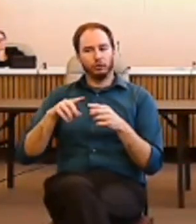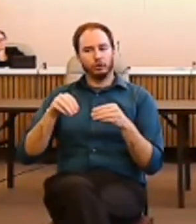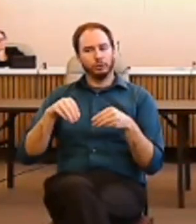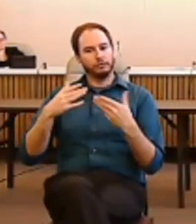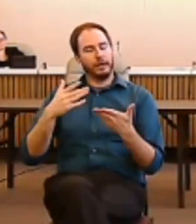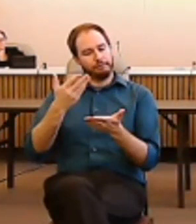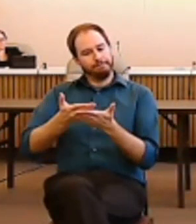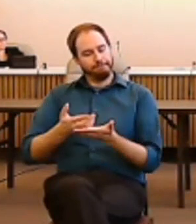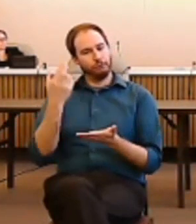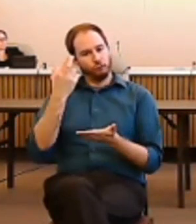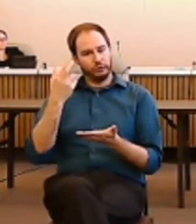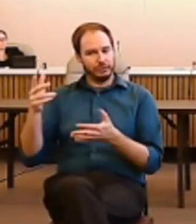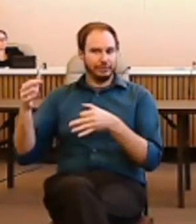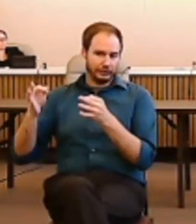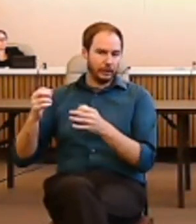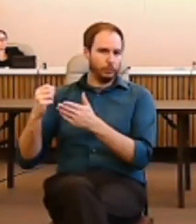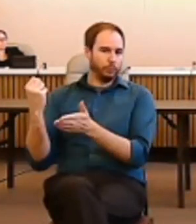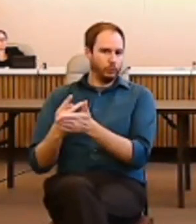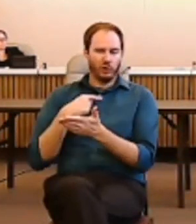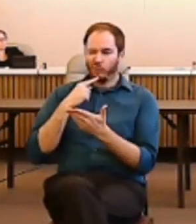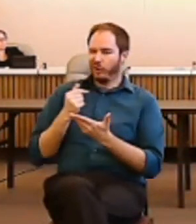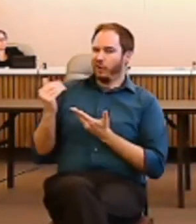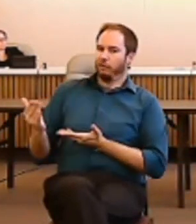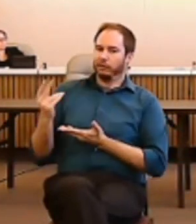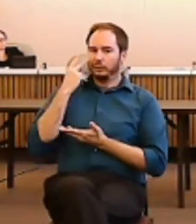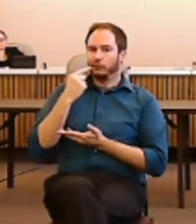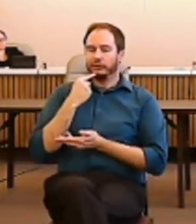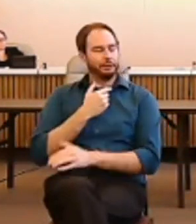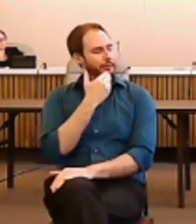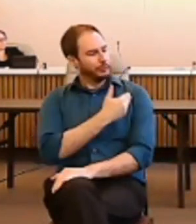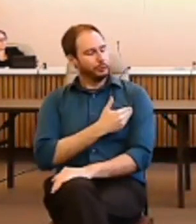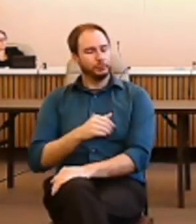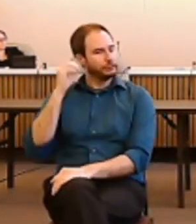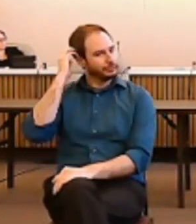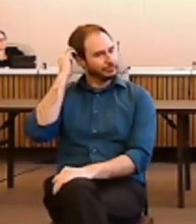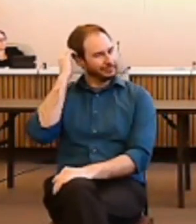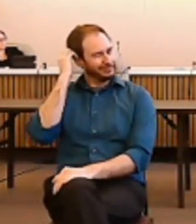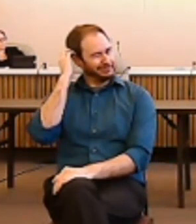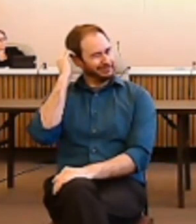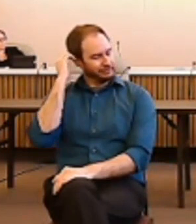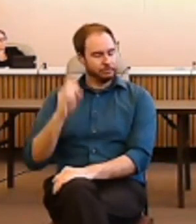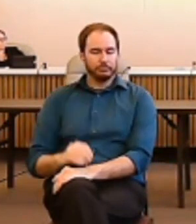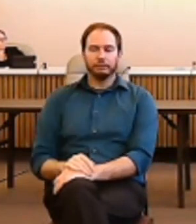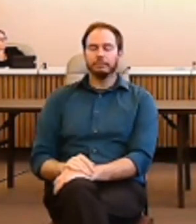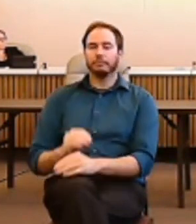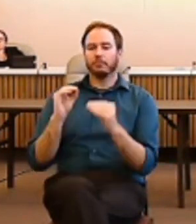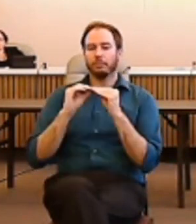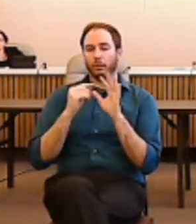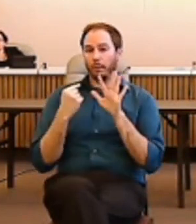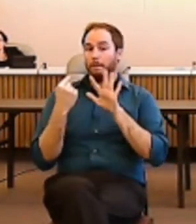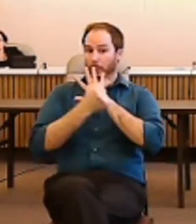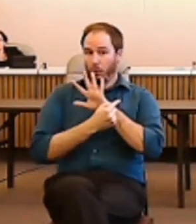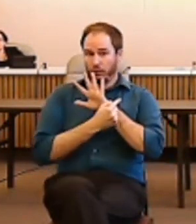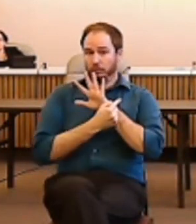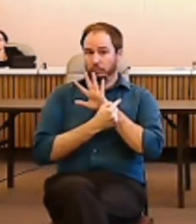So I'll offer that to Brent and see what he says. Thank you. Okay, anything else from the board before I open it to